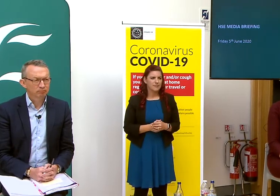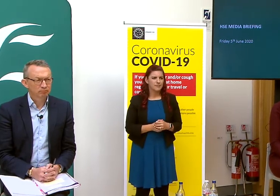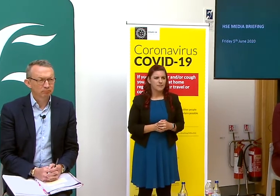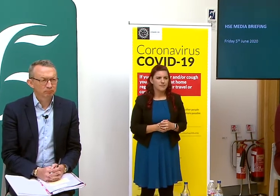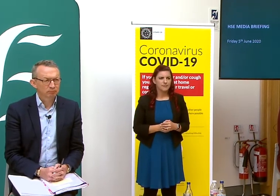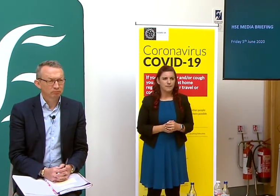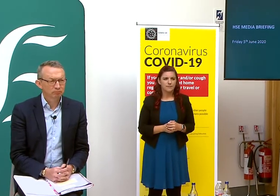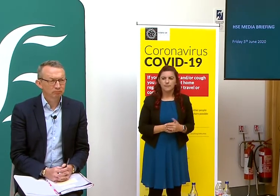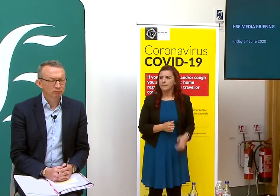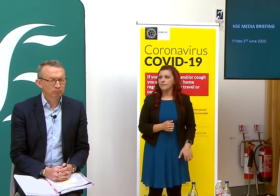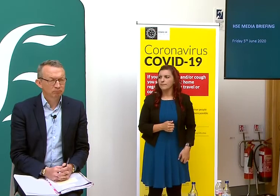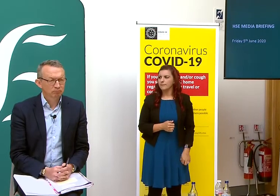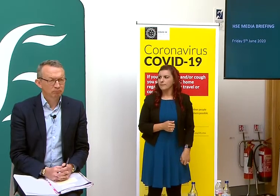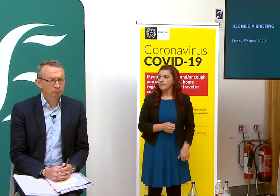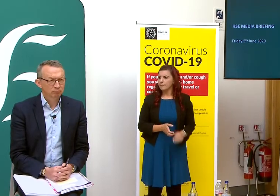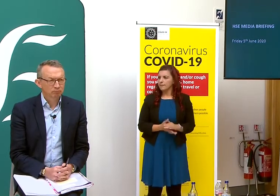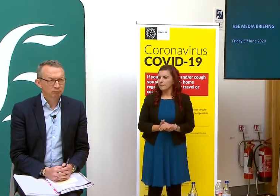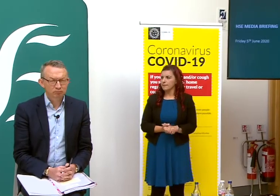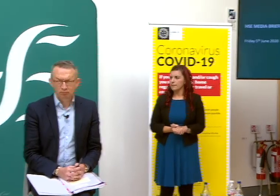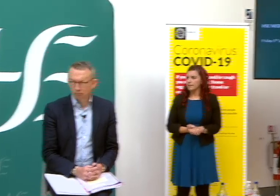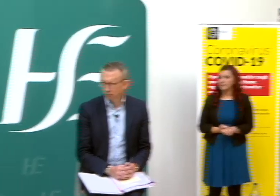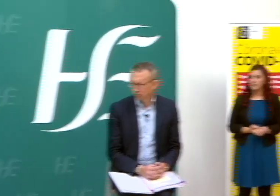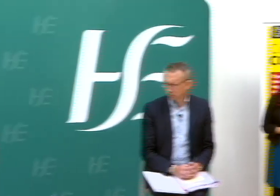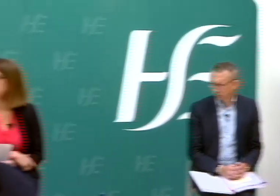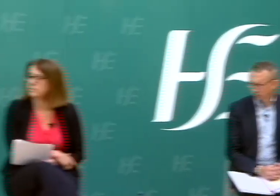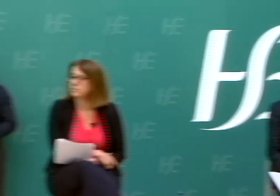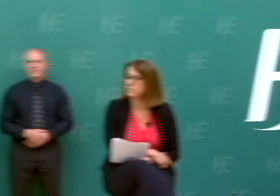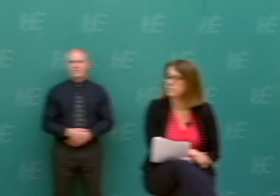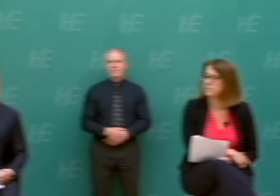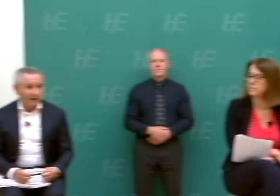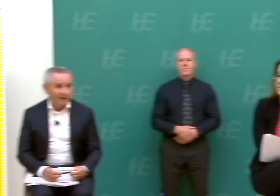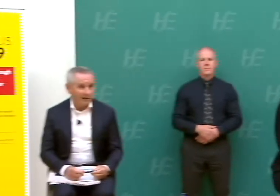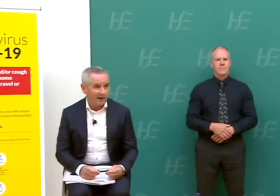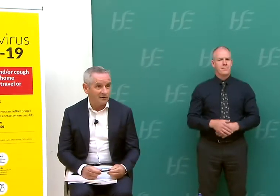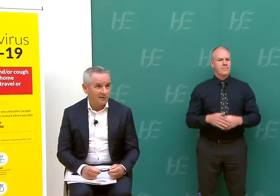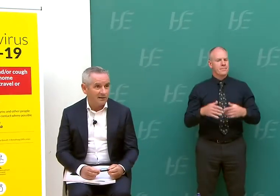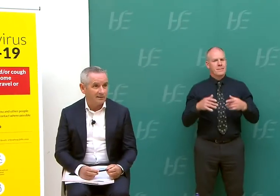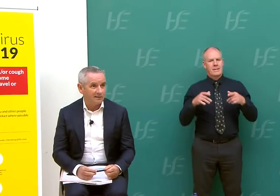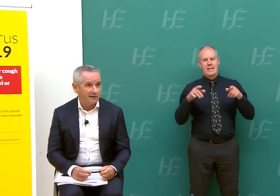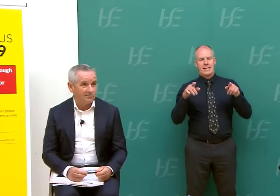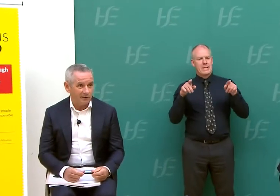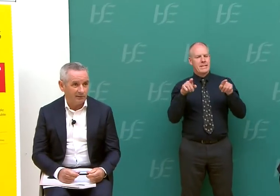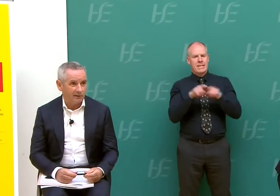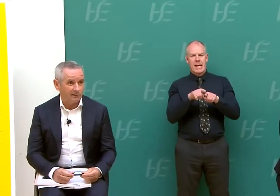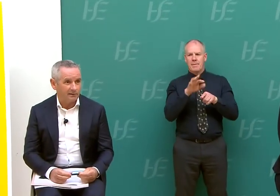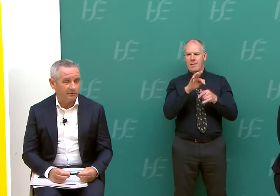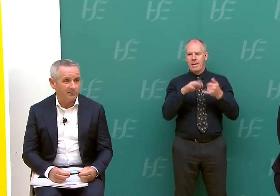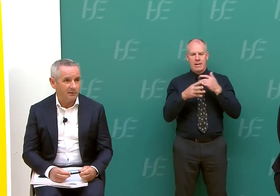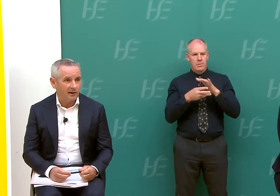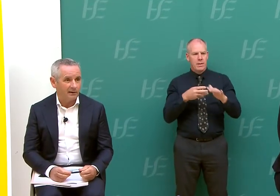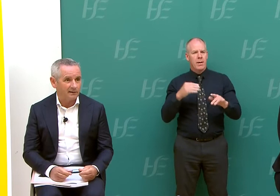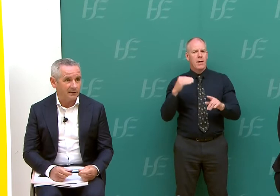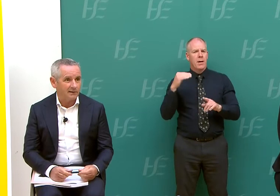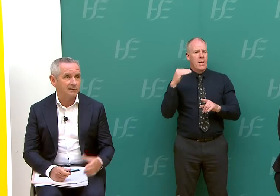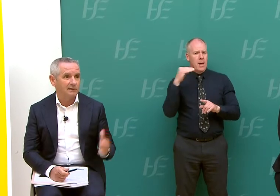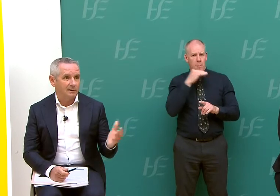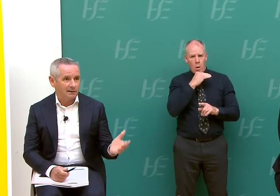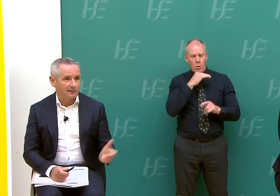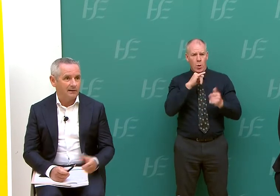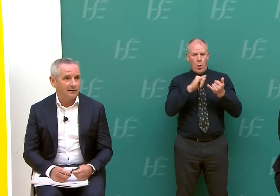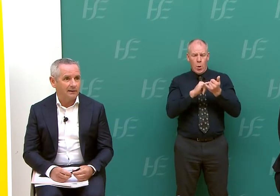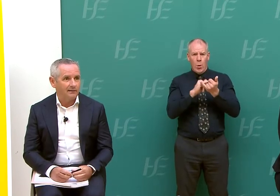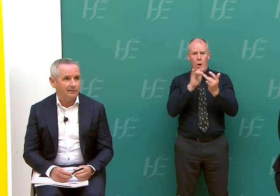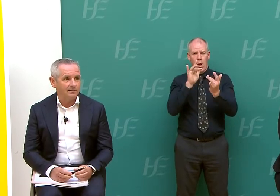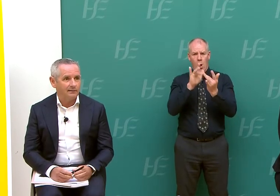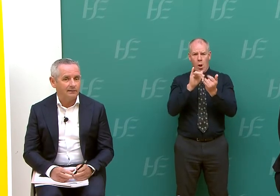No, just briefly, Zara, it's the same call I made last week, that it's really important that people who are contacts,